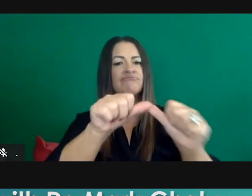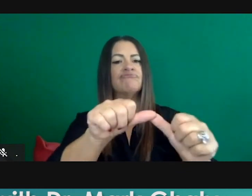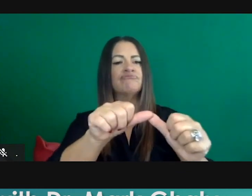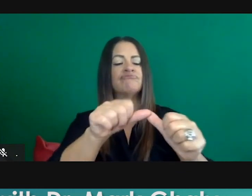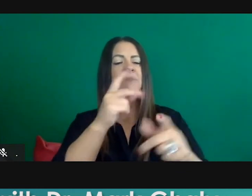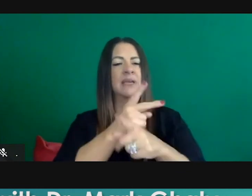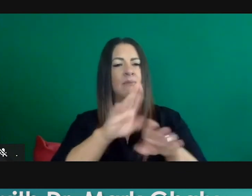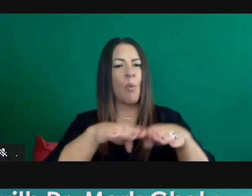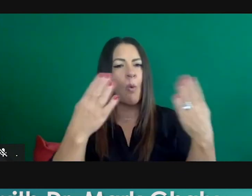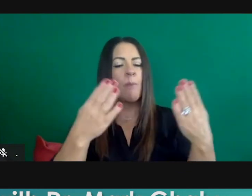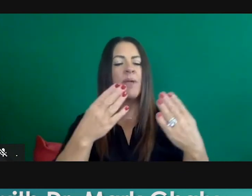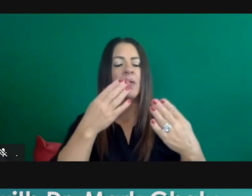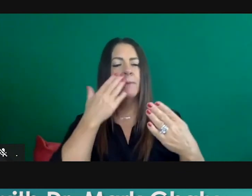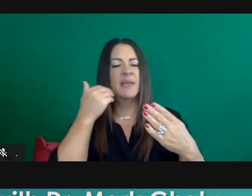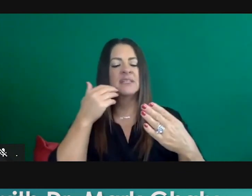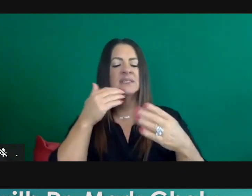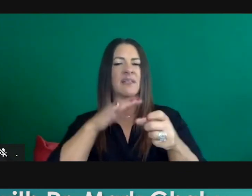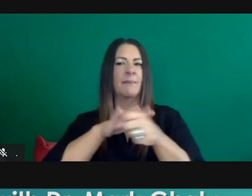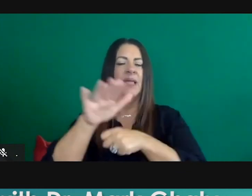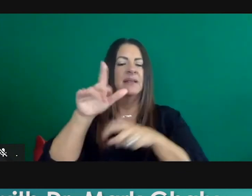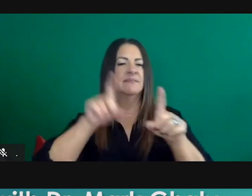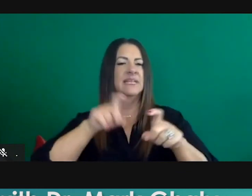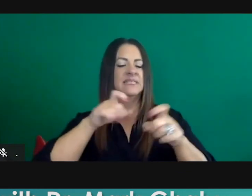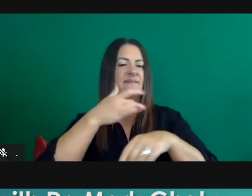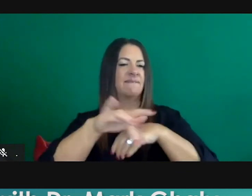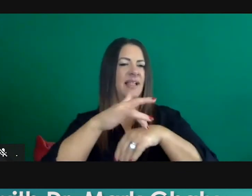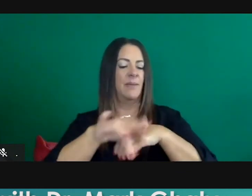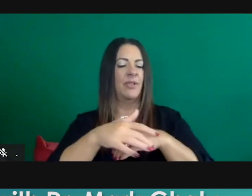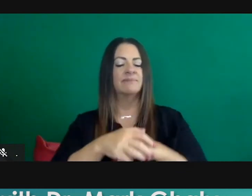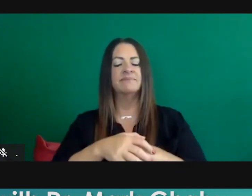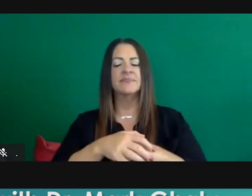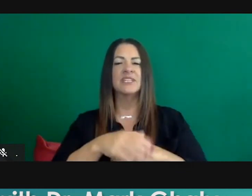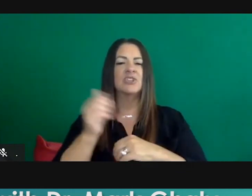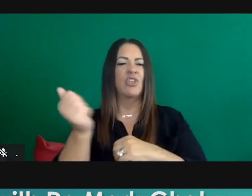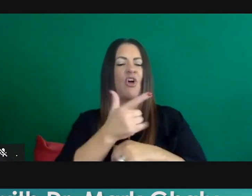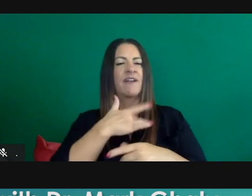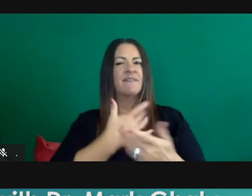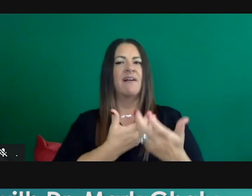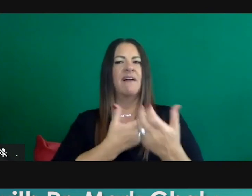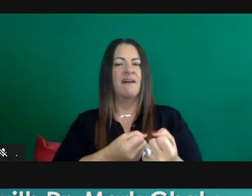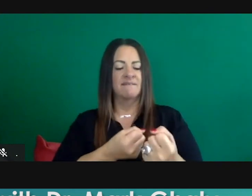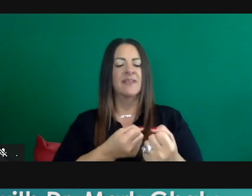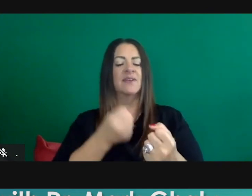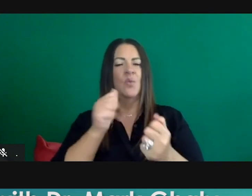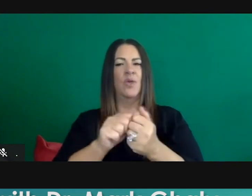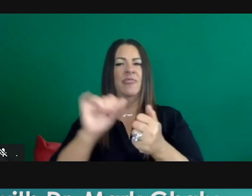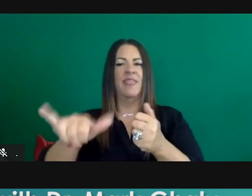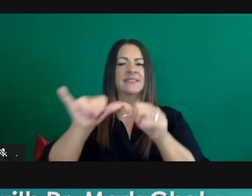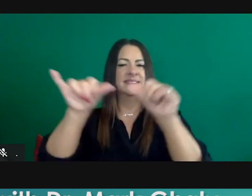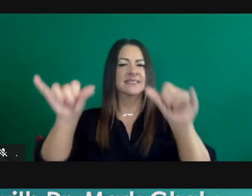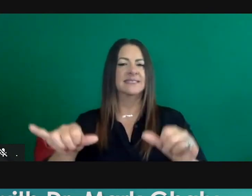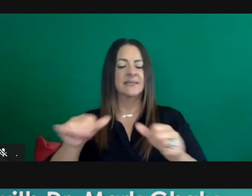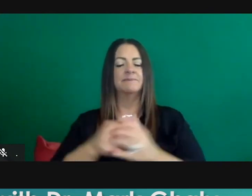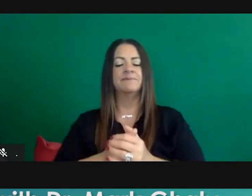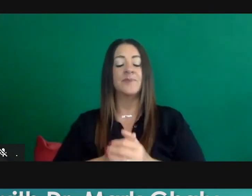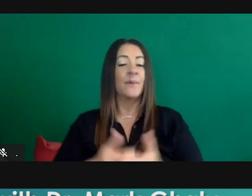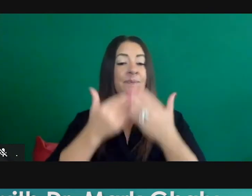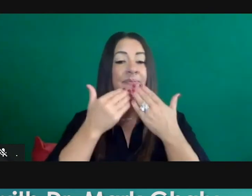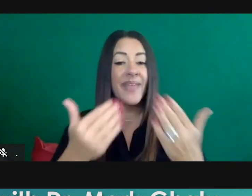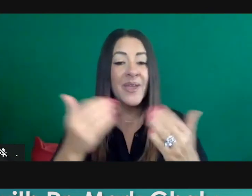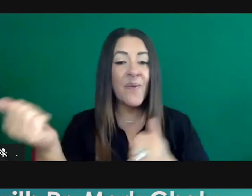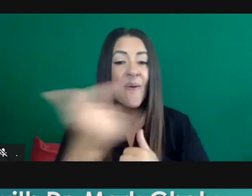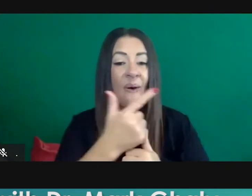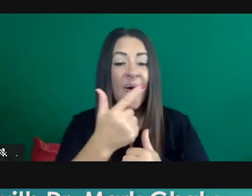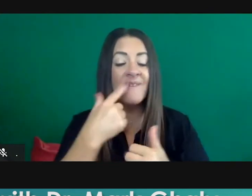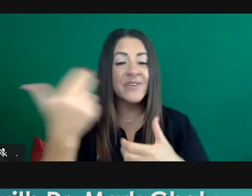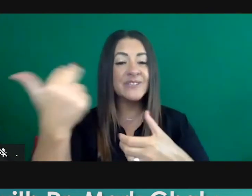confidence. So again, I just want to thank you all for the questions and coming together with us on this